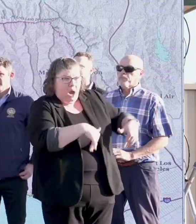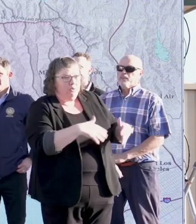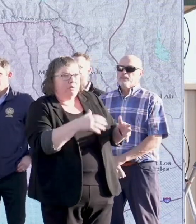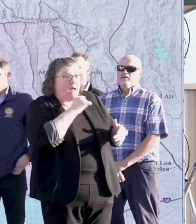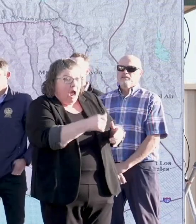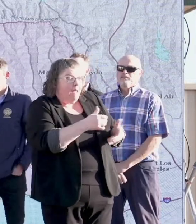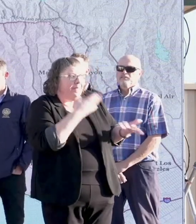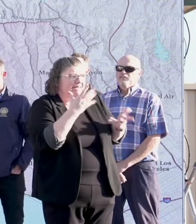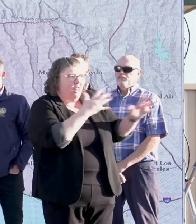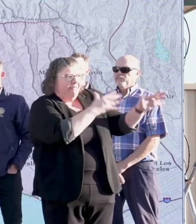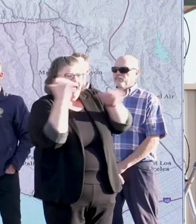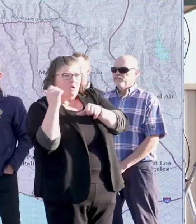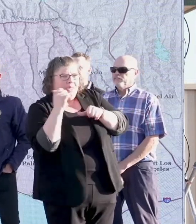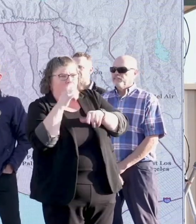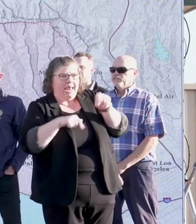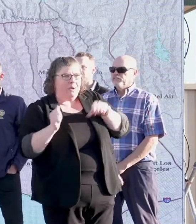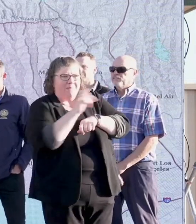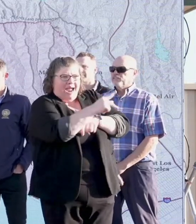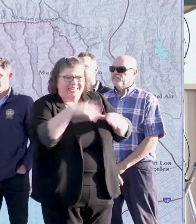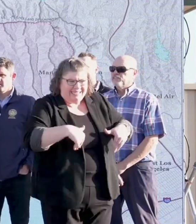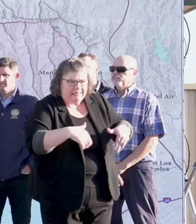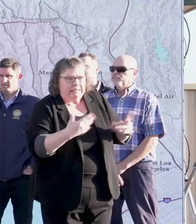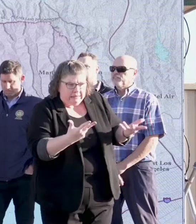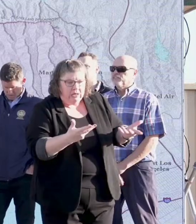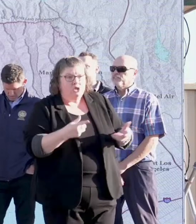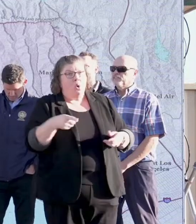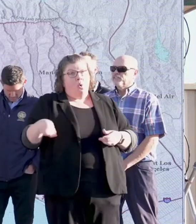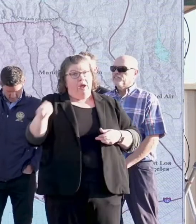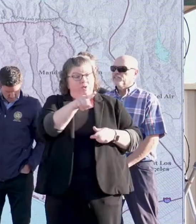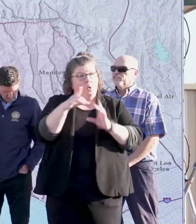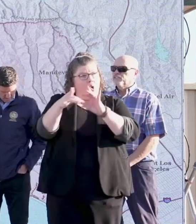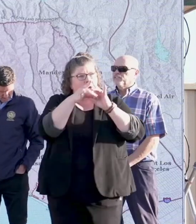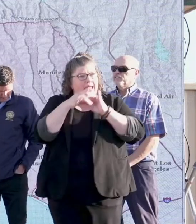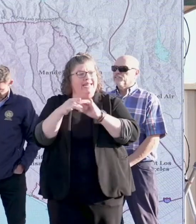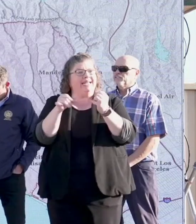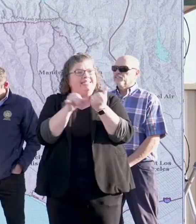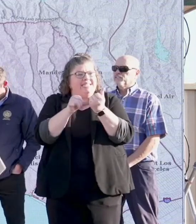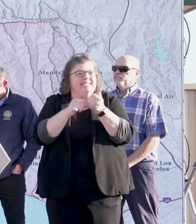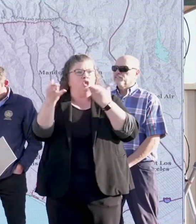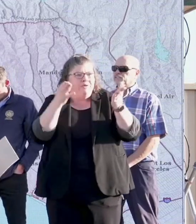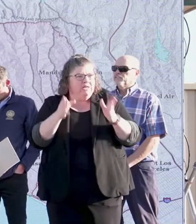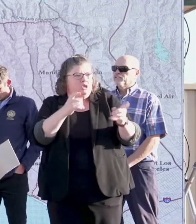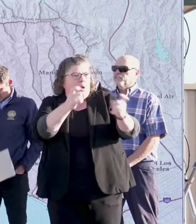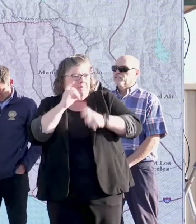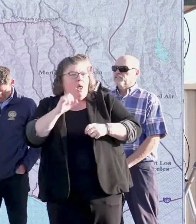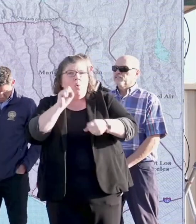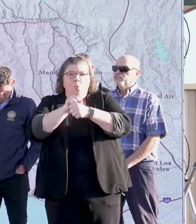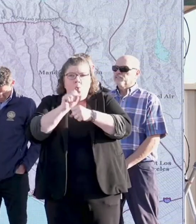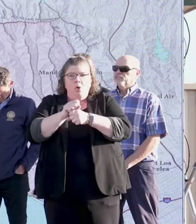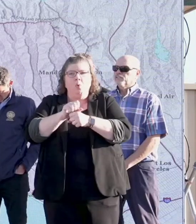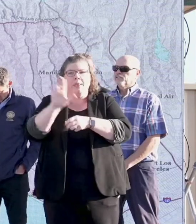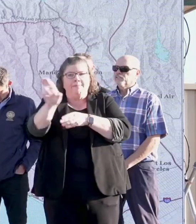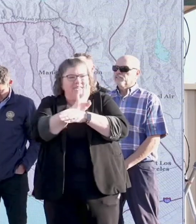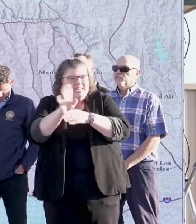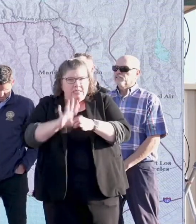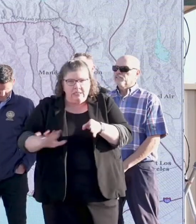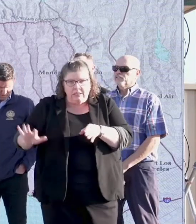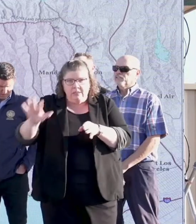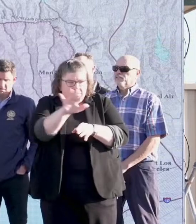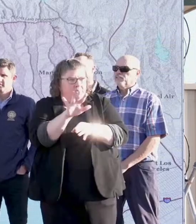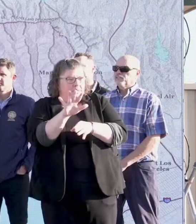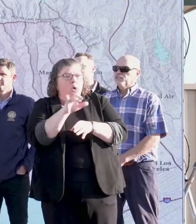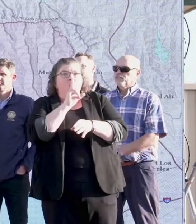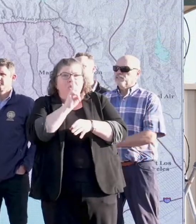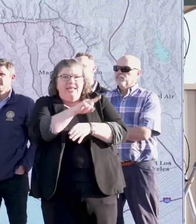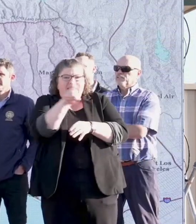been evacuated. So if you are coordinating assistance or donations like this, please consider working with our local businesses as much as possible. They